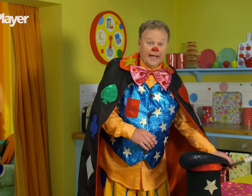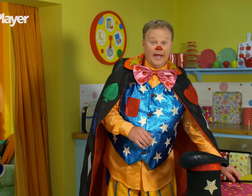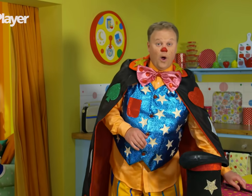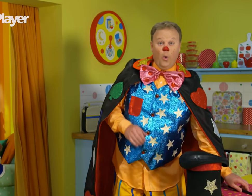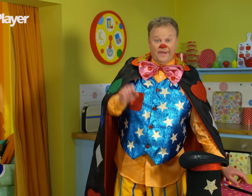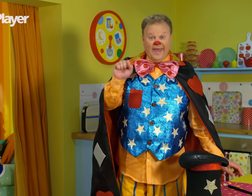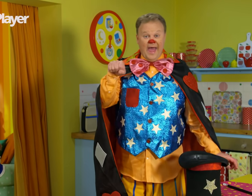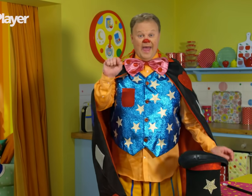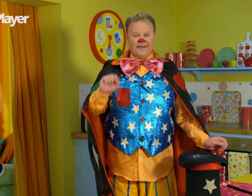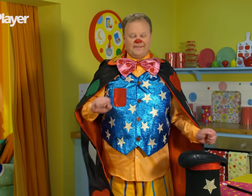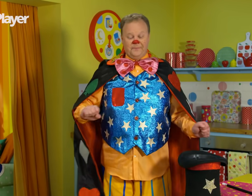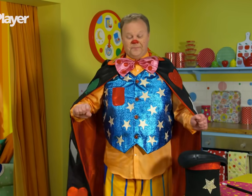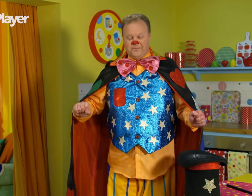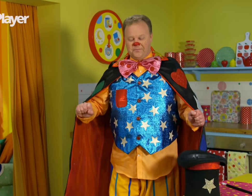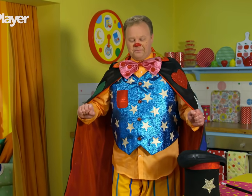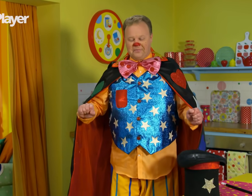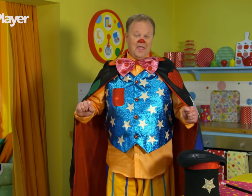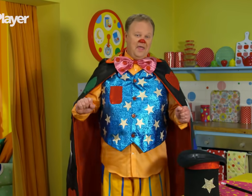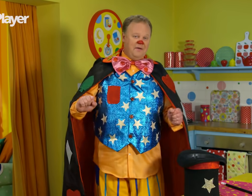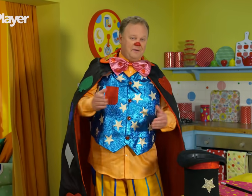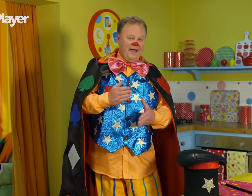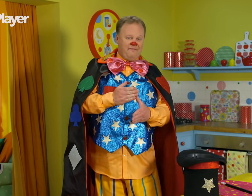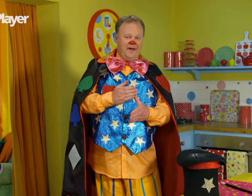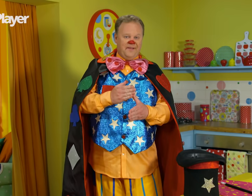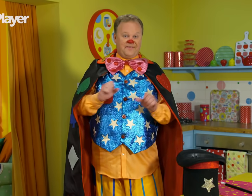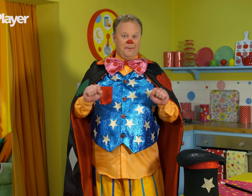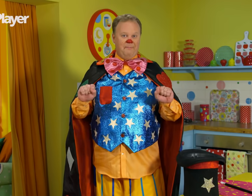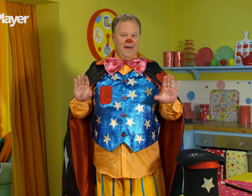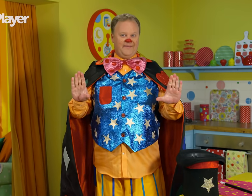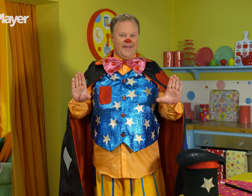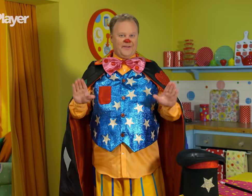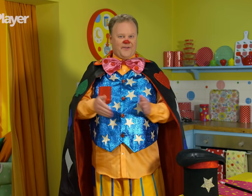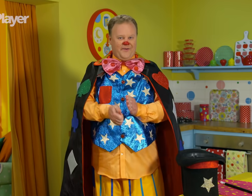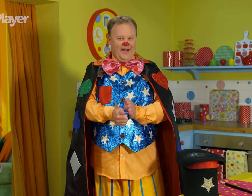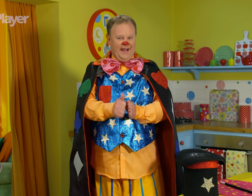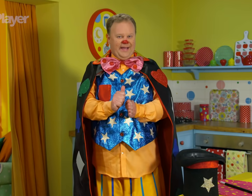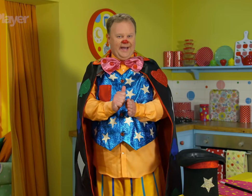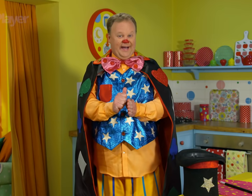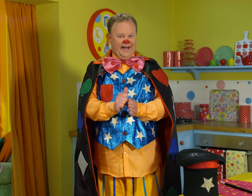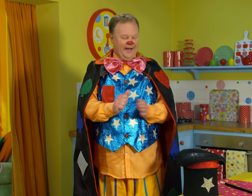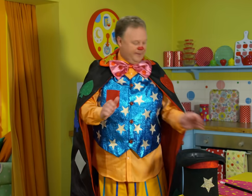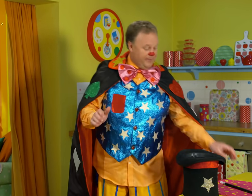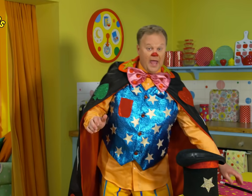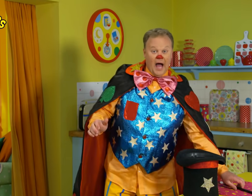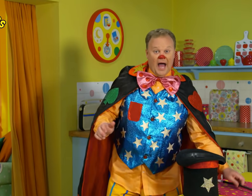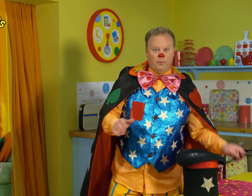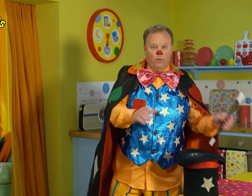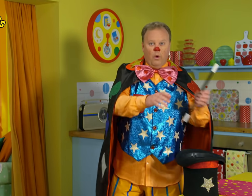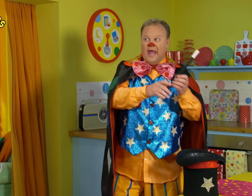us? Oh, yes. For my first magic trick, I will wave